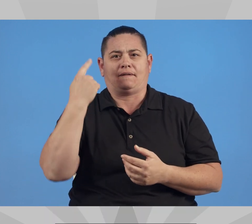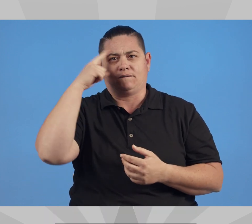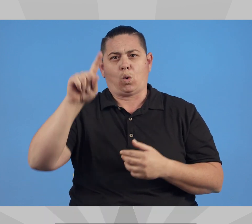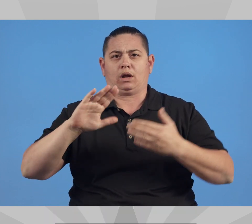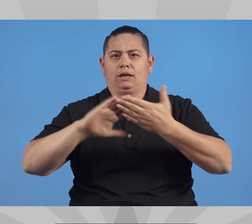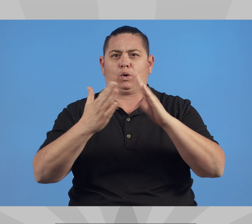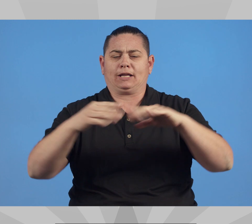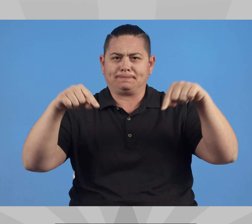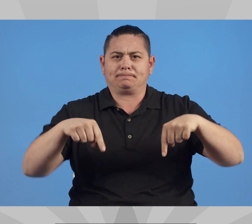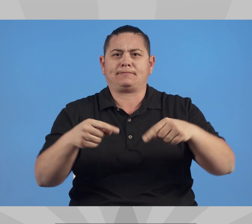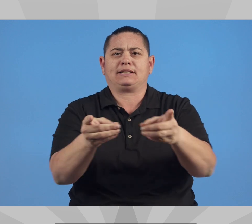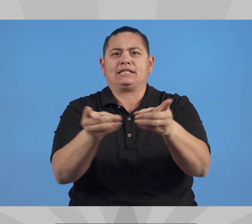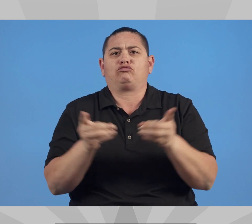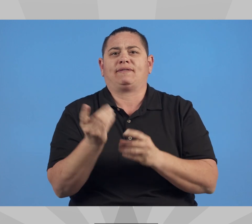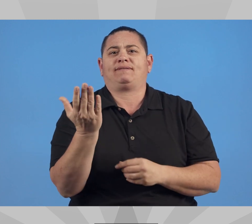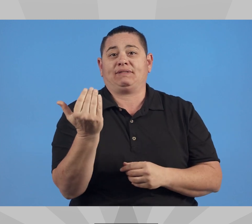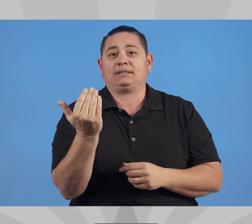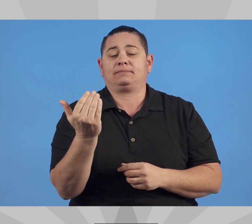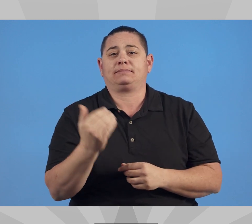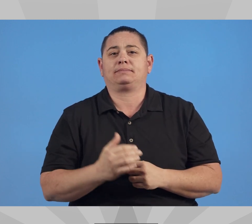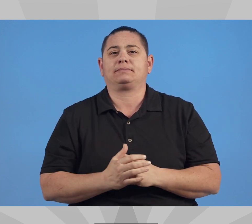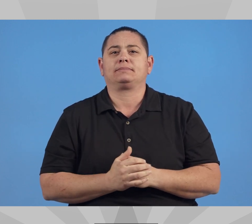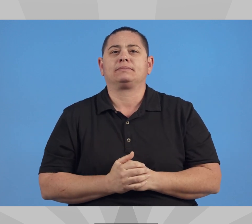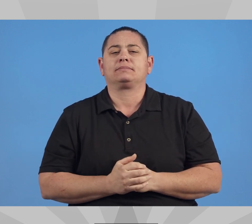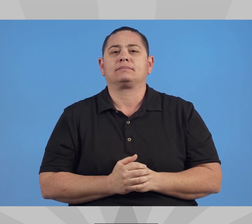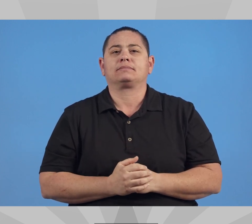in Legislative District 15.